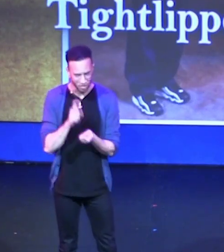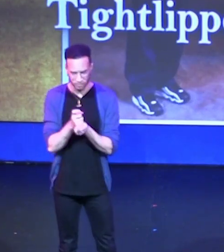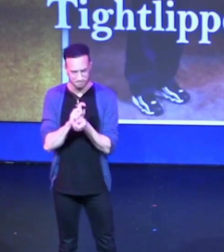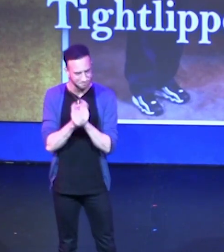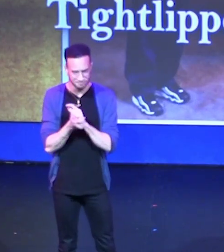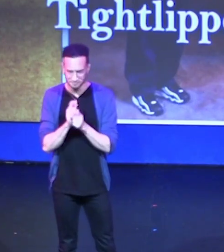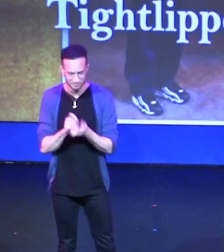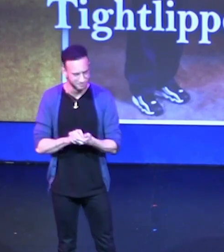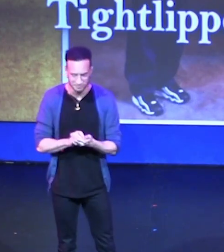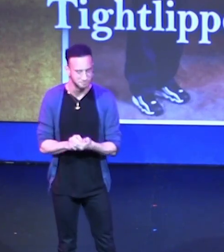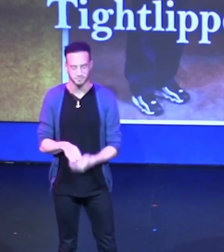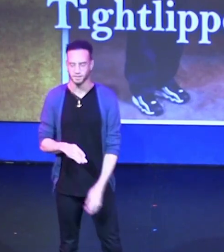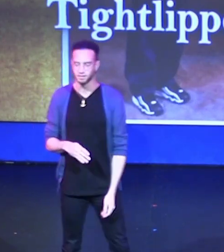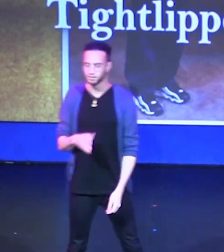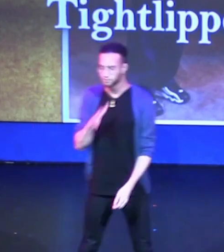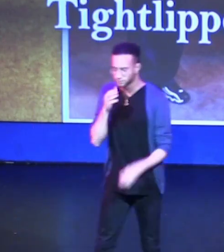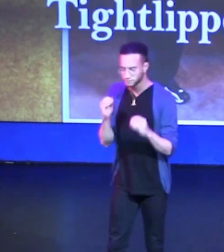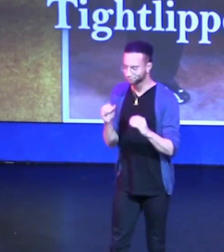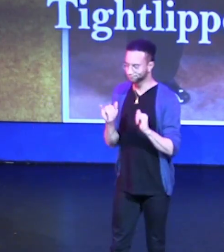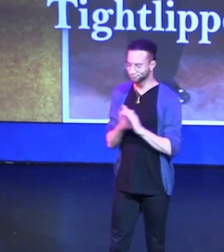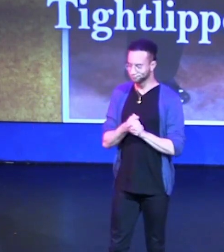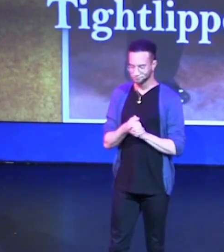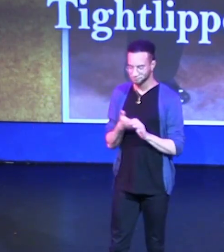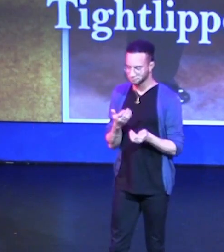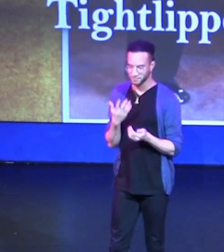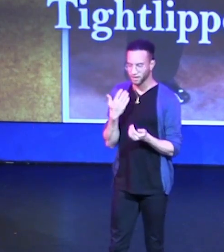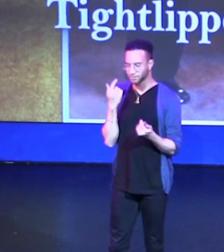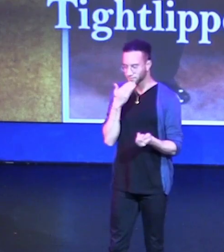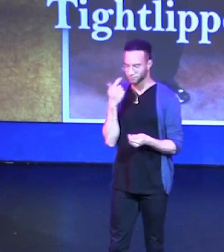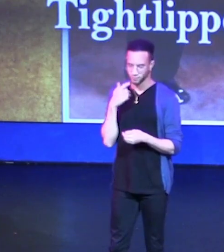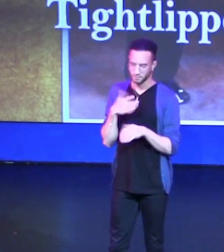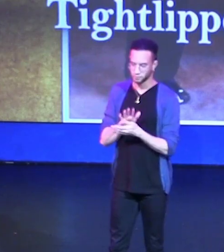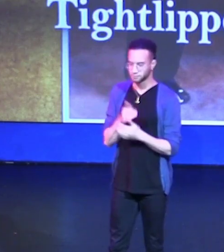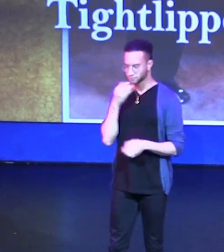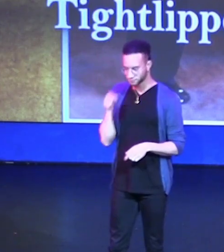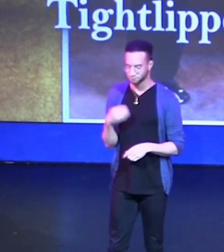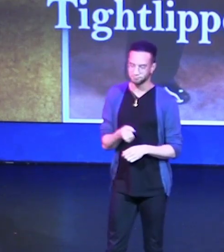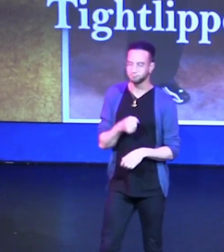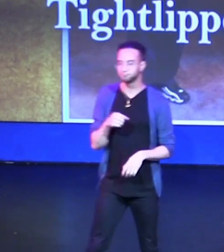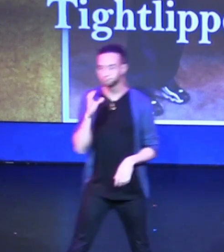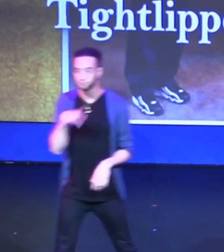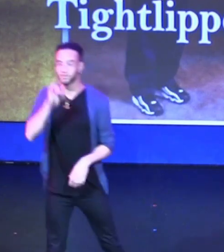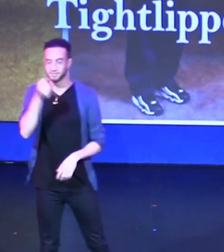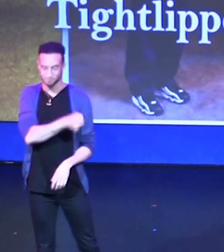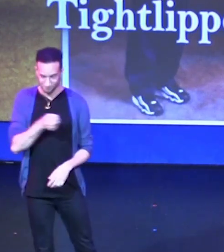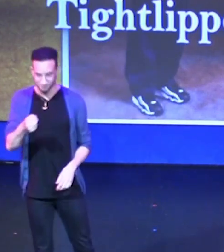Still clueless and not understanding much, my mom decided that it might be better to mainstream me into school.